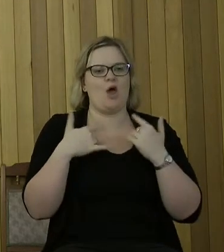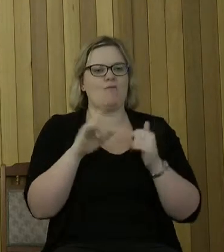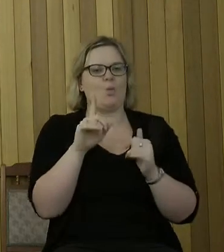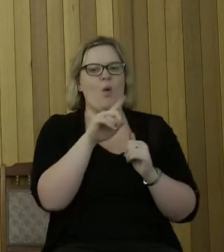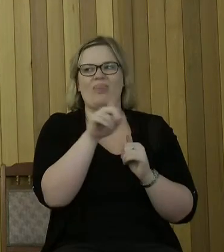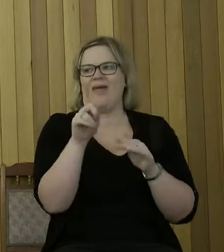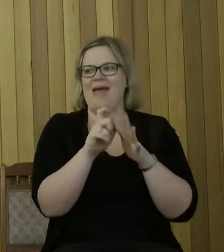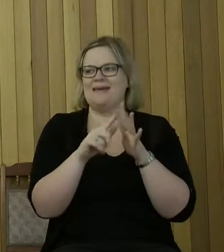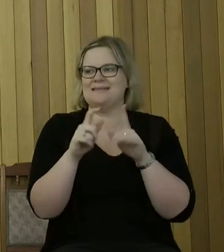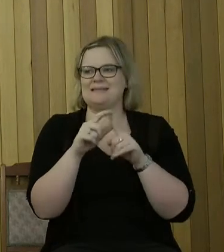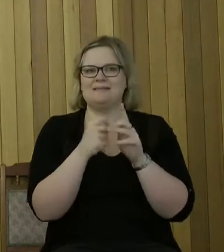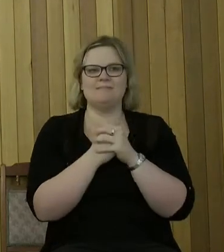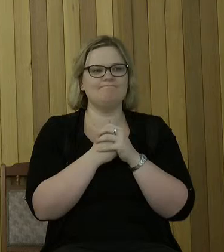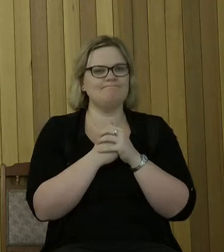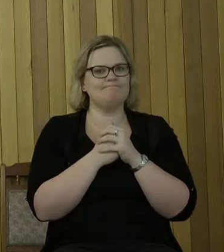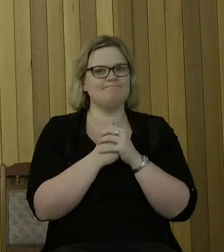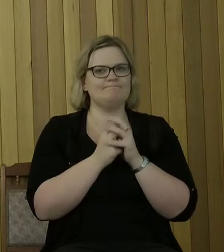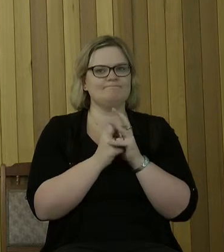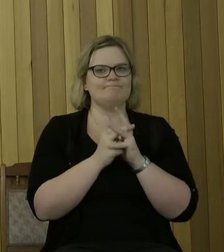did.